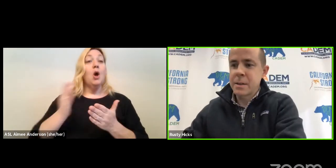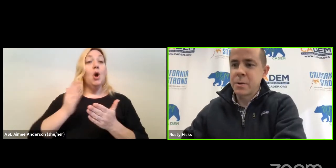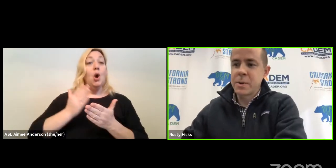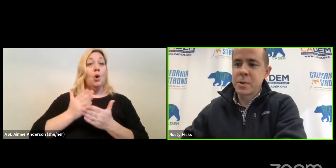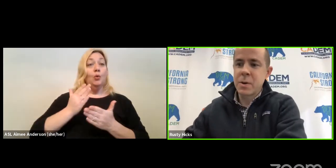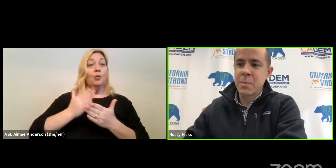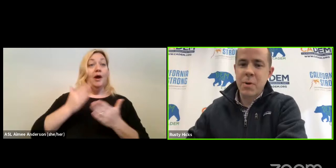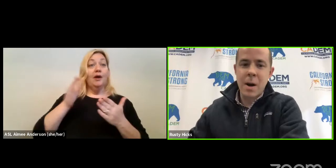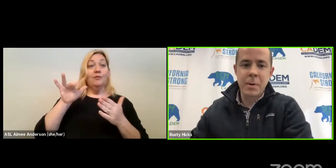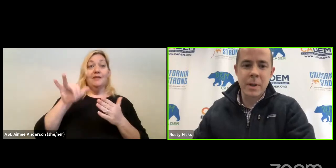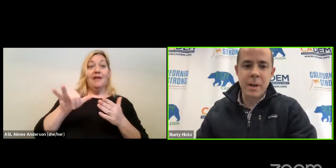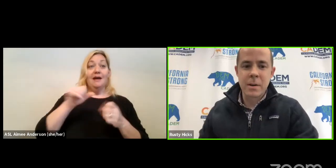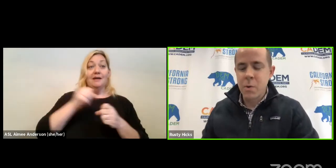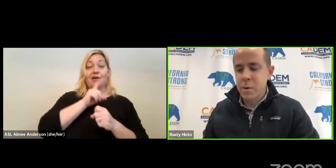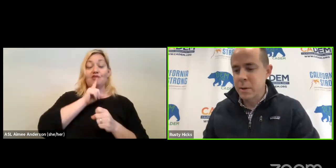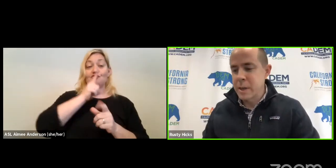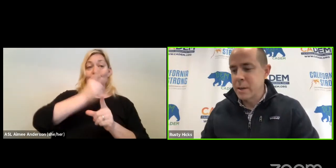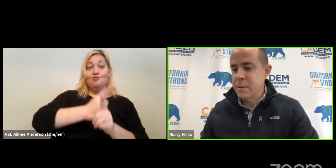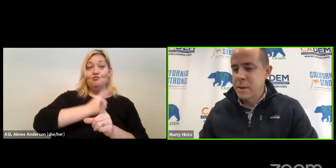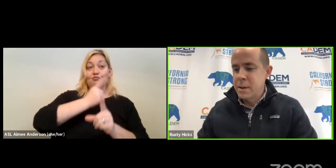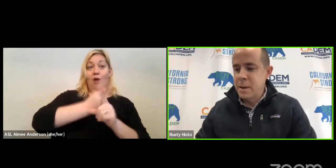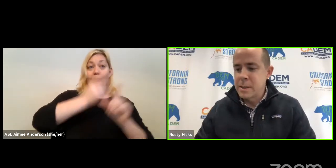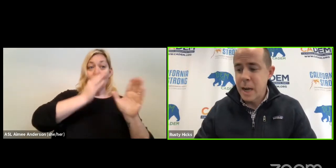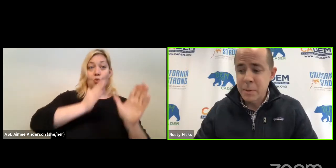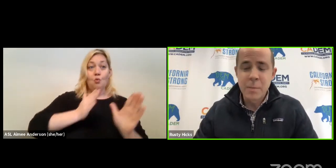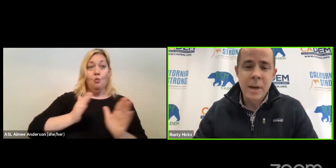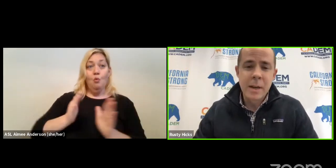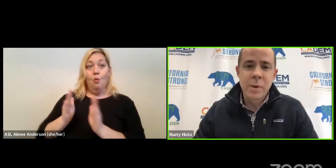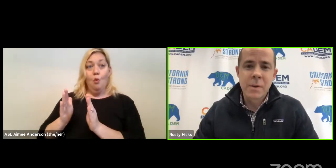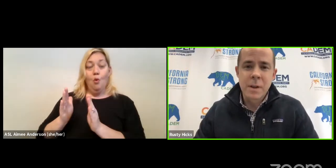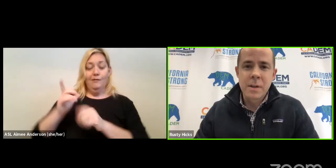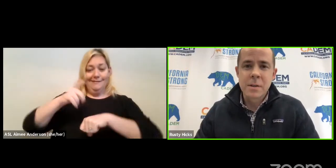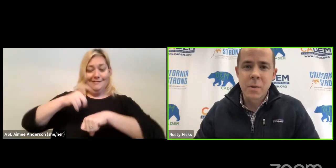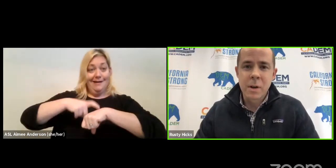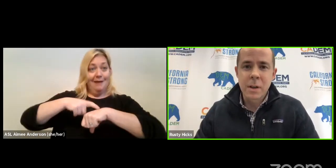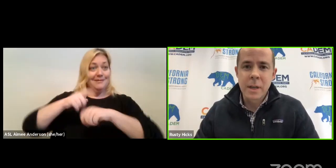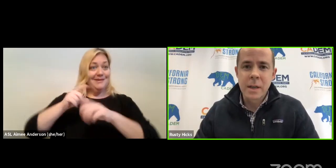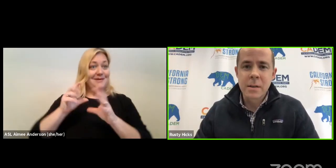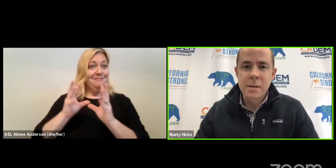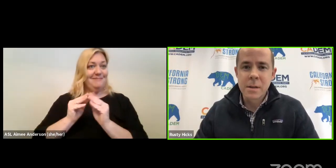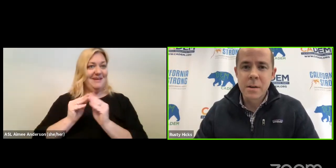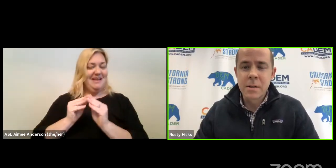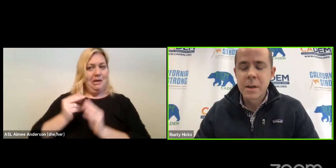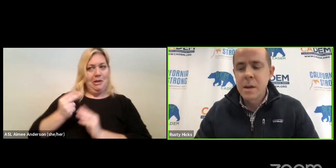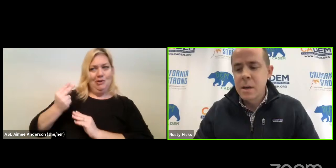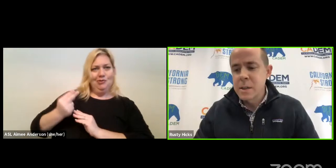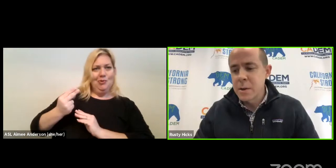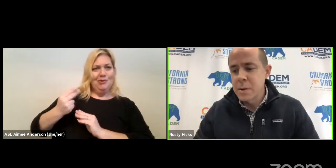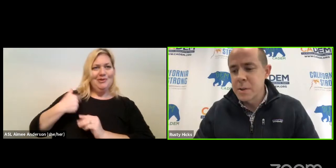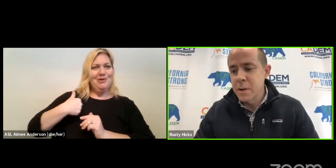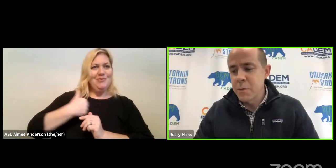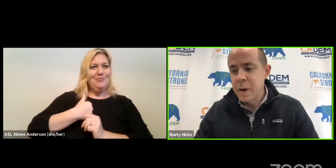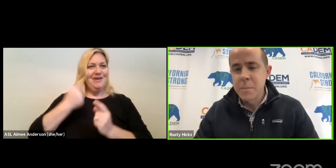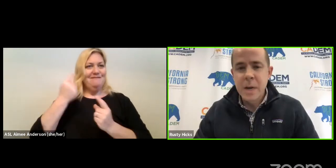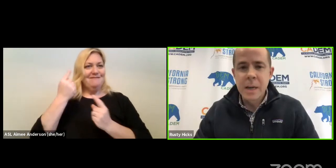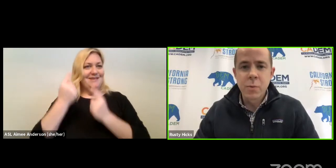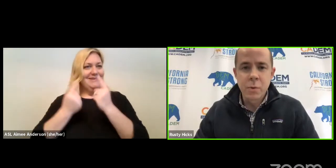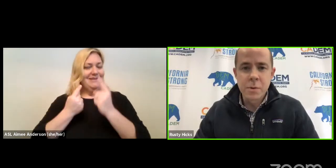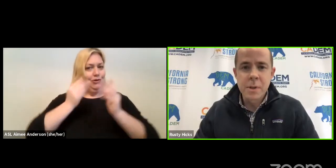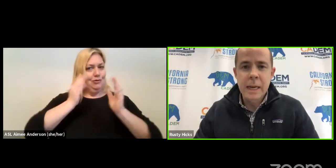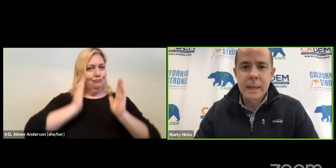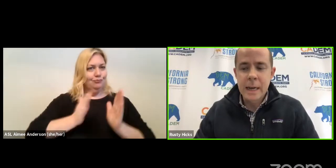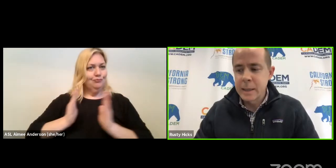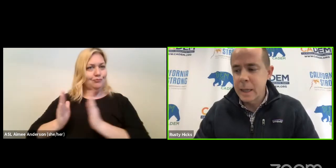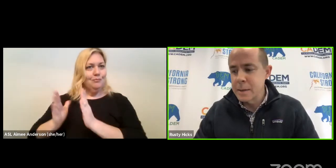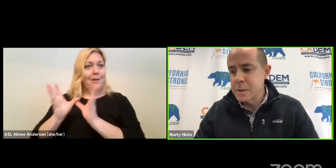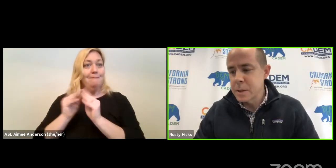that, to ensure a properly and orderly and timely meeting, we've historically considered a series of meeting